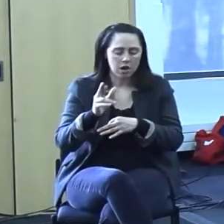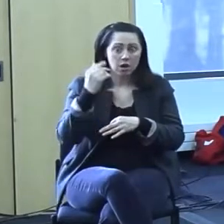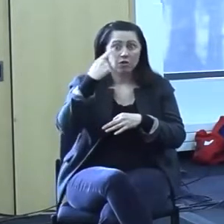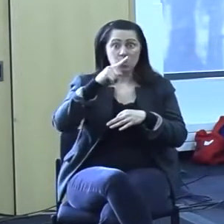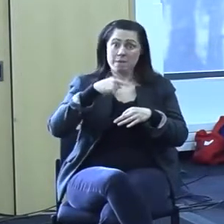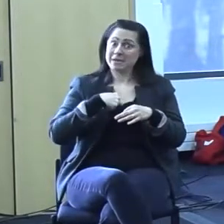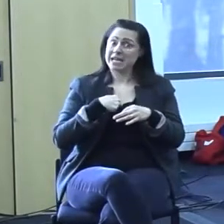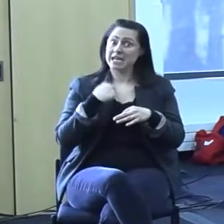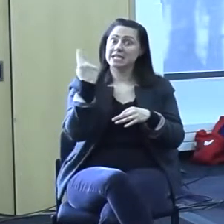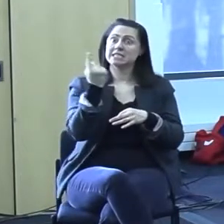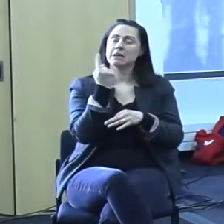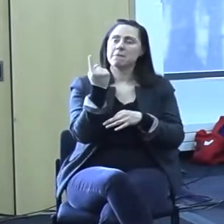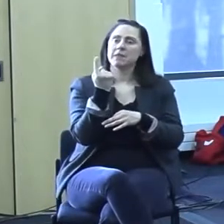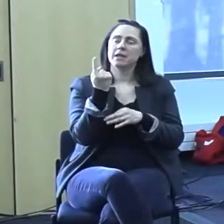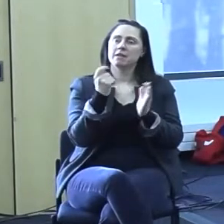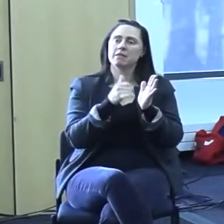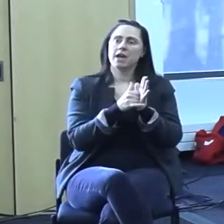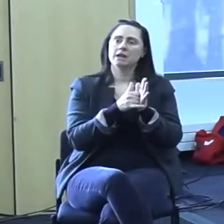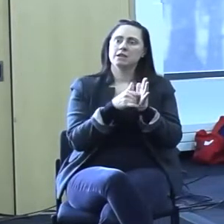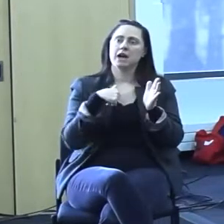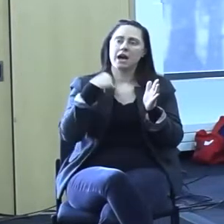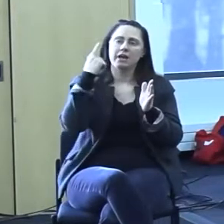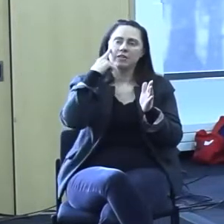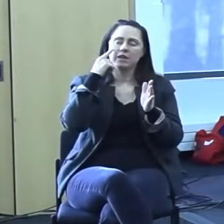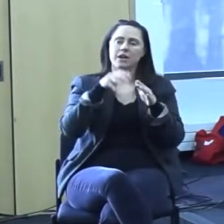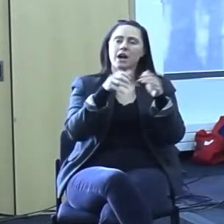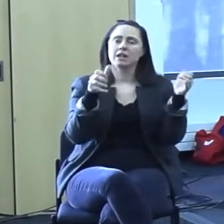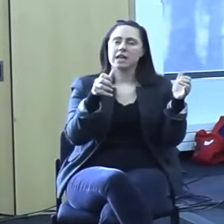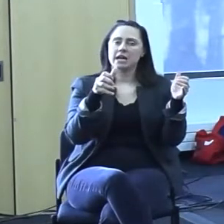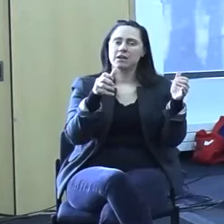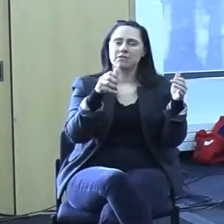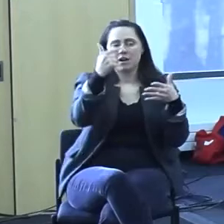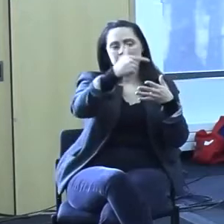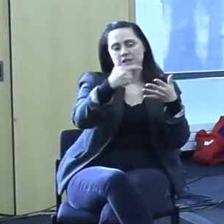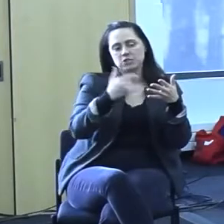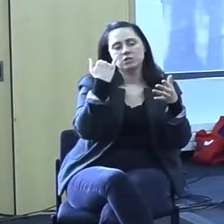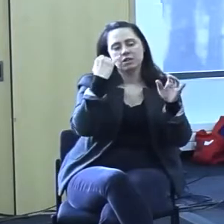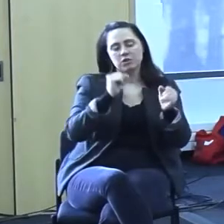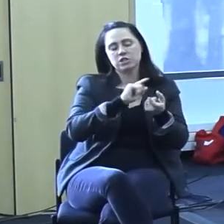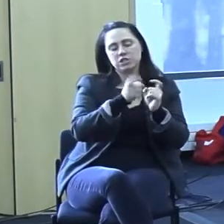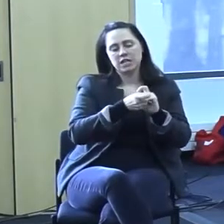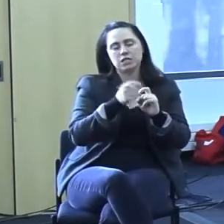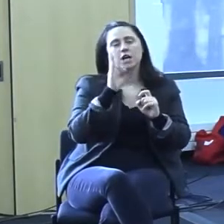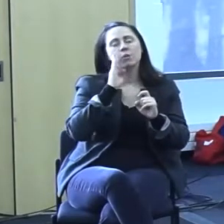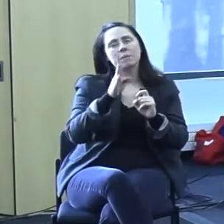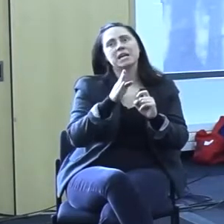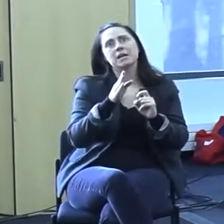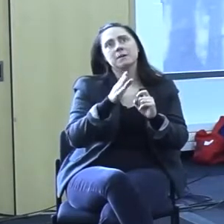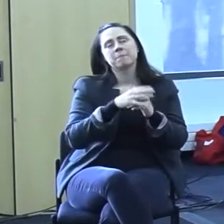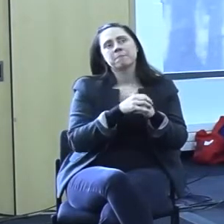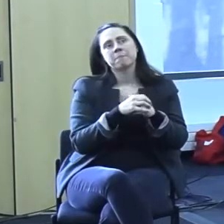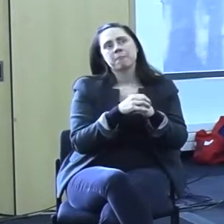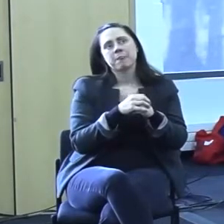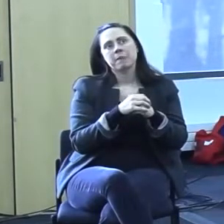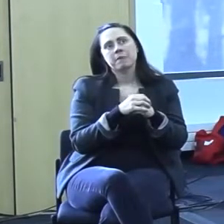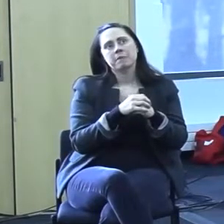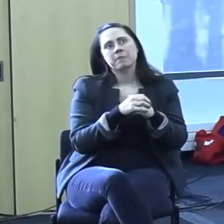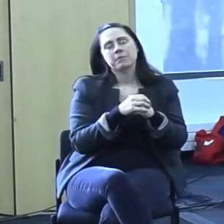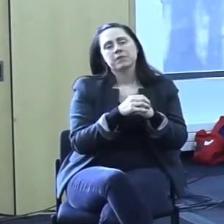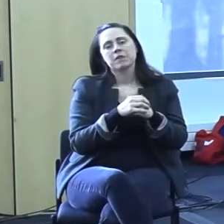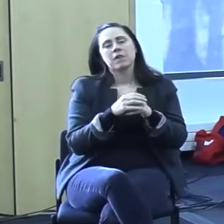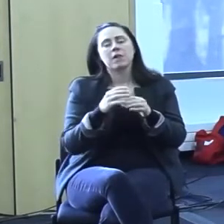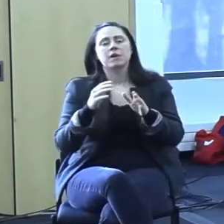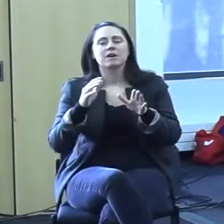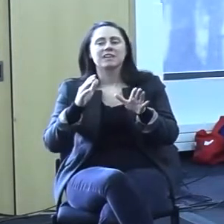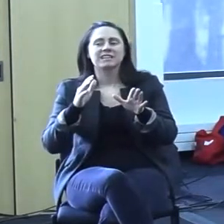for me, something that I think a lot of features, if I could change something about them, it would be kind of the performance